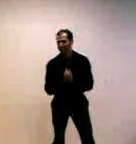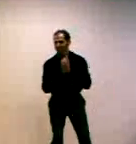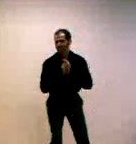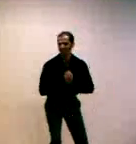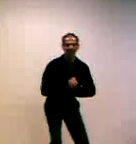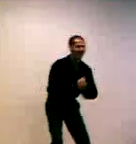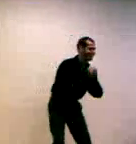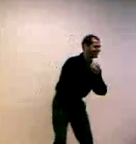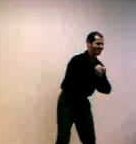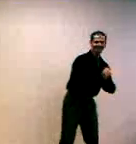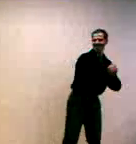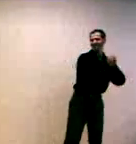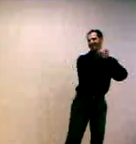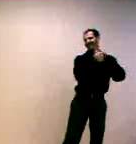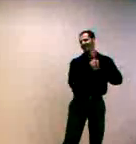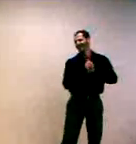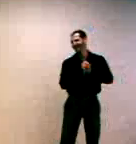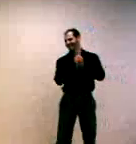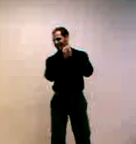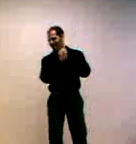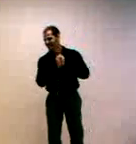Come just as you are to worship.